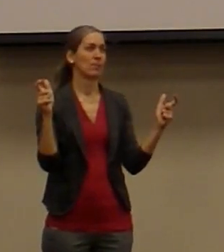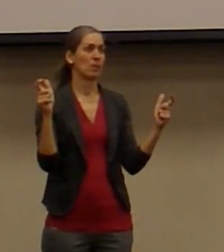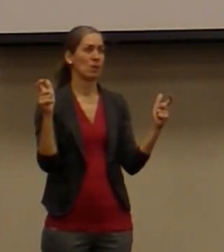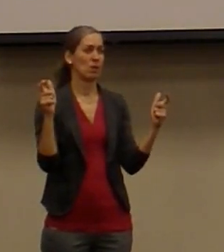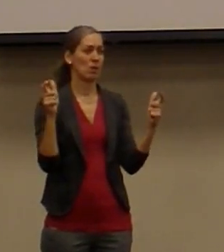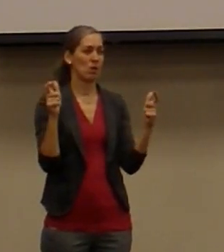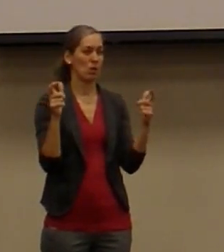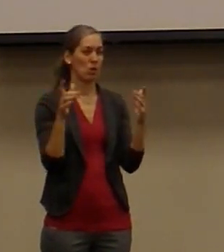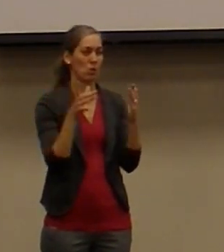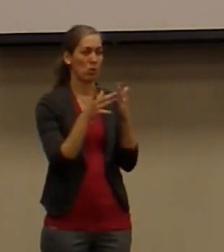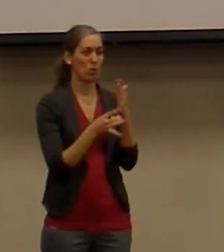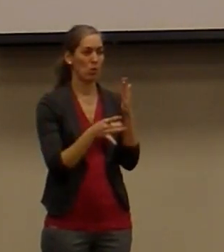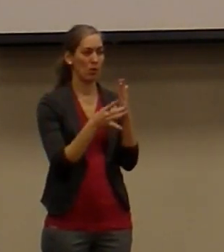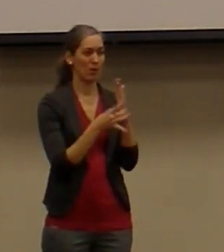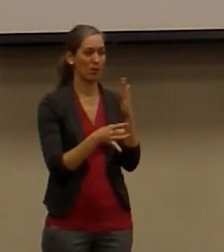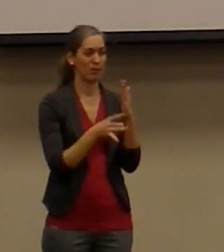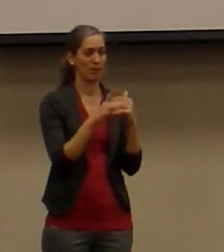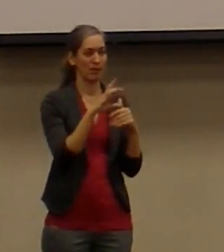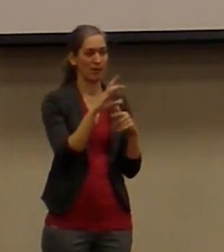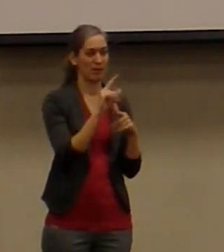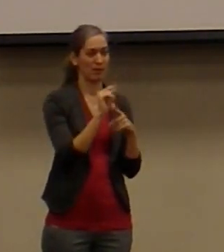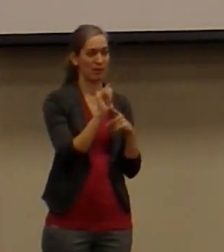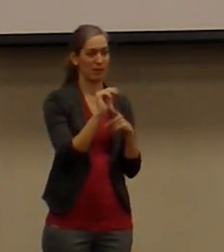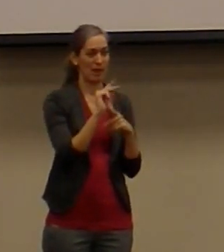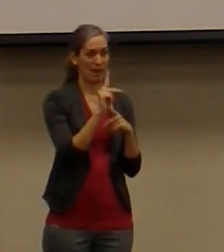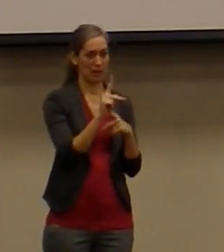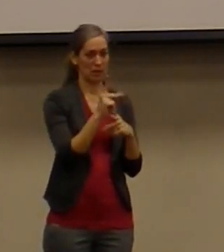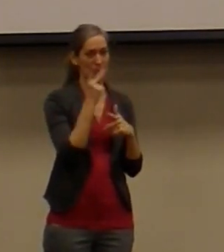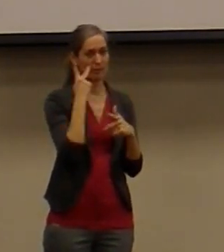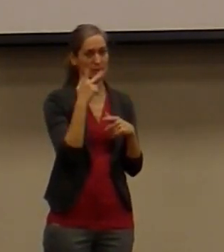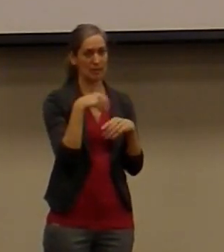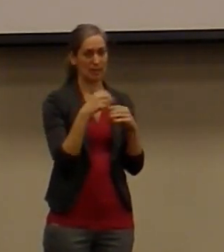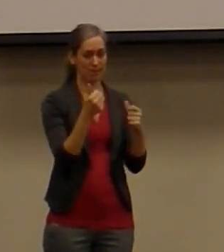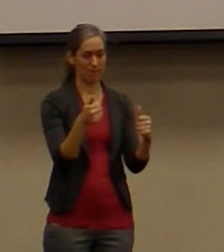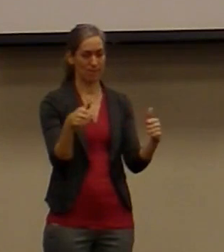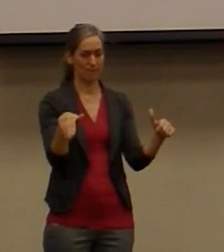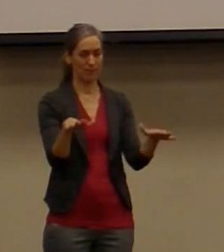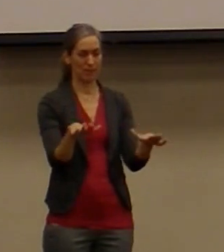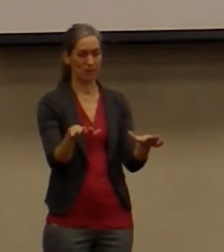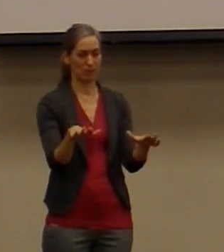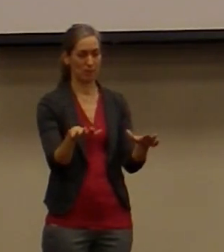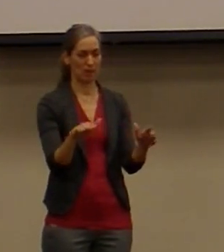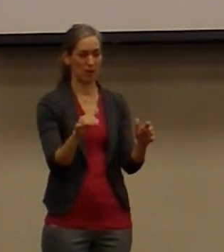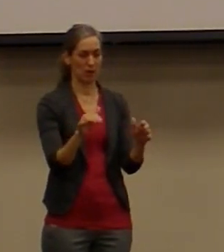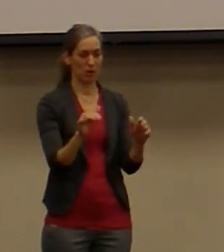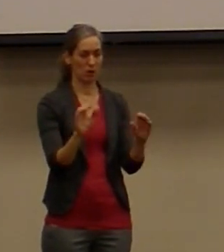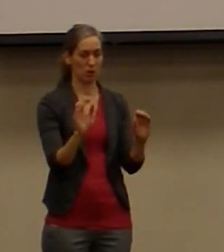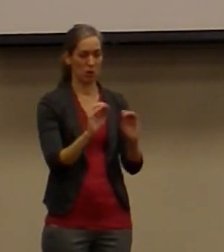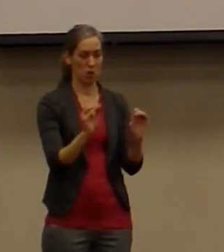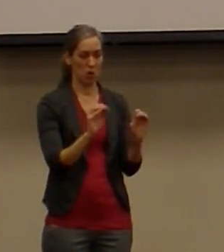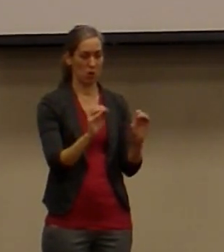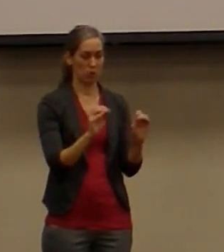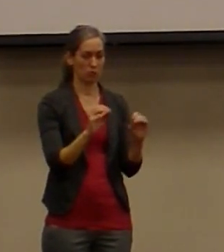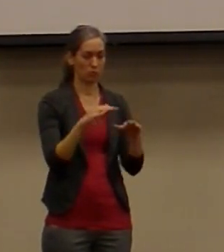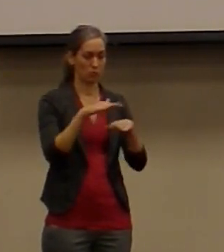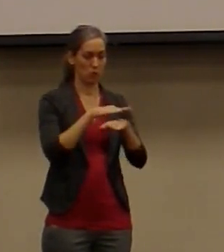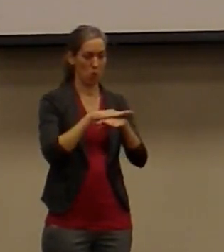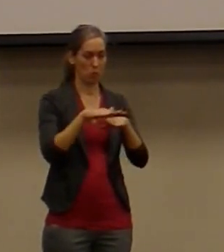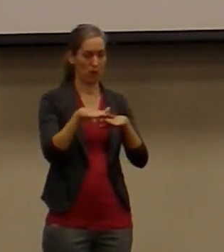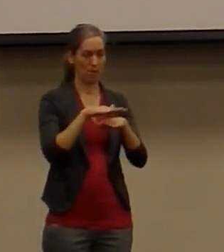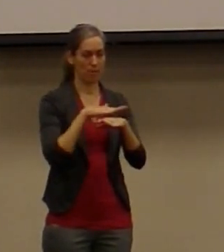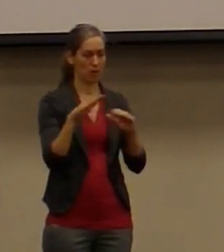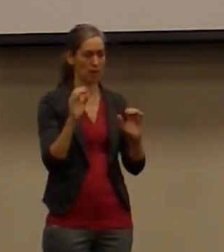oil tanks like you see out in the fields around here where they gather, but with no top on it.